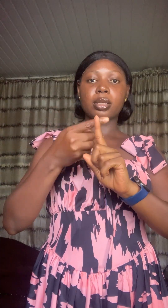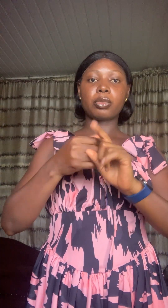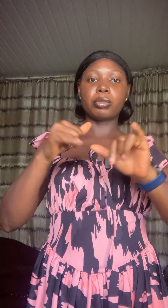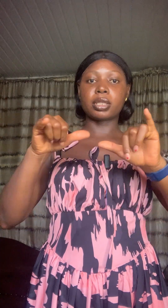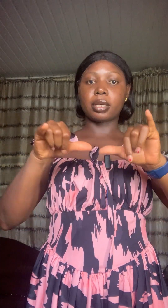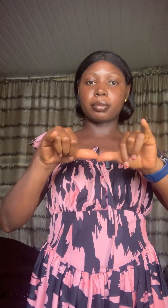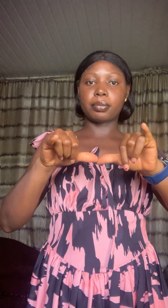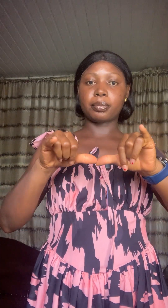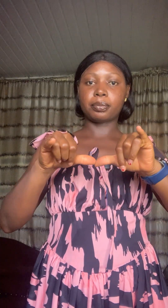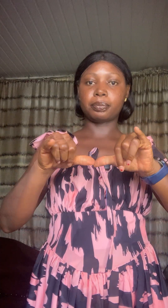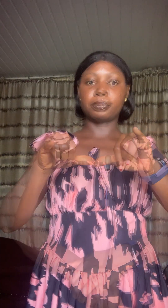thermometer.